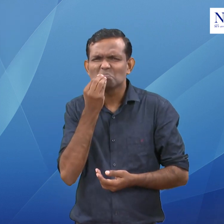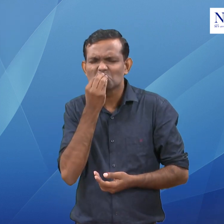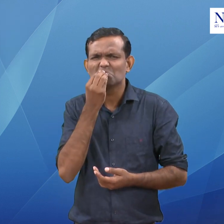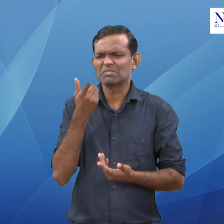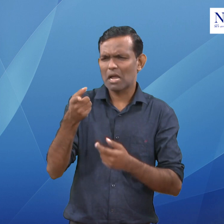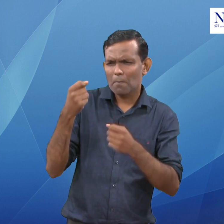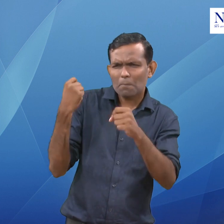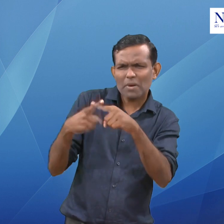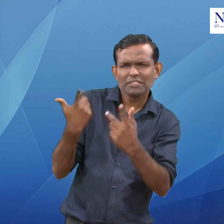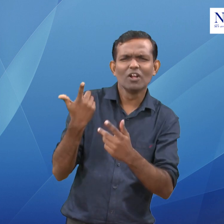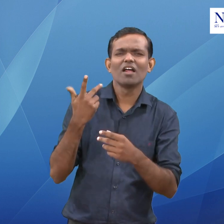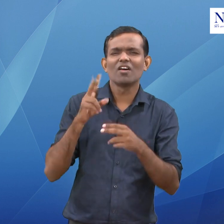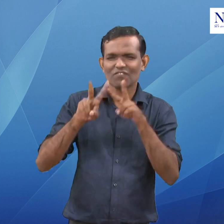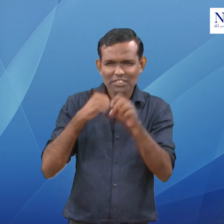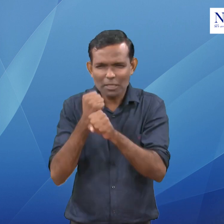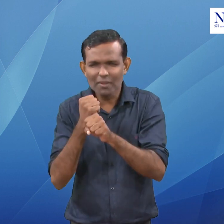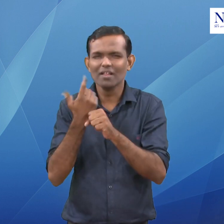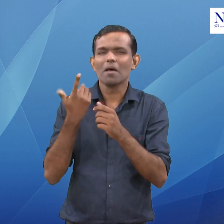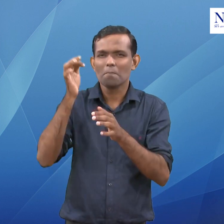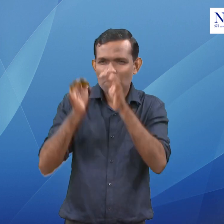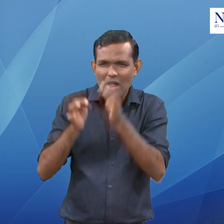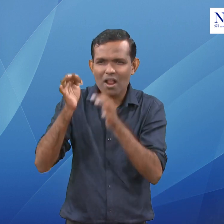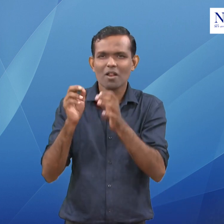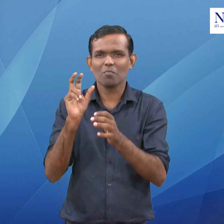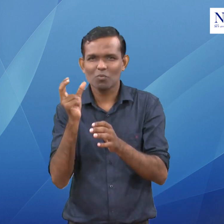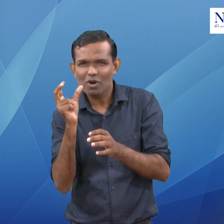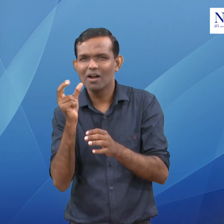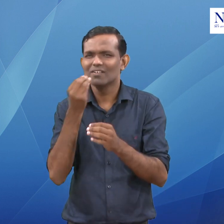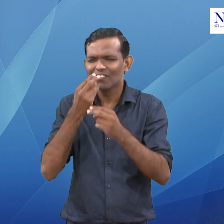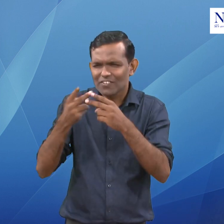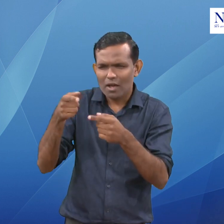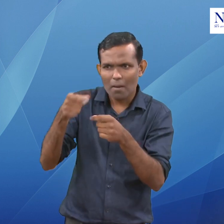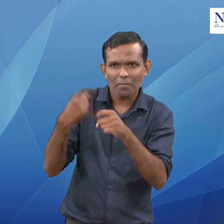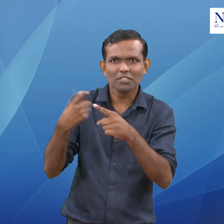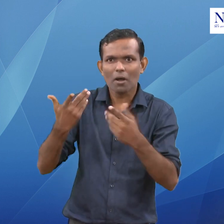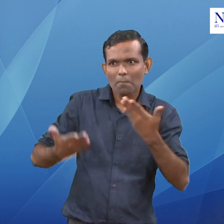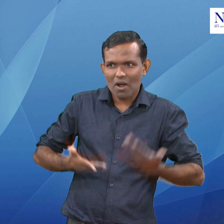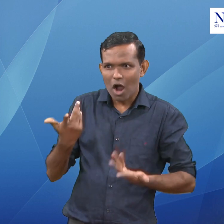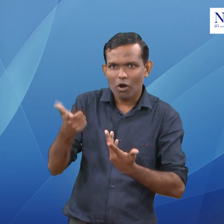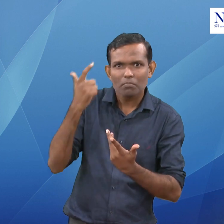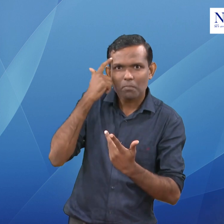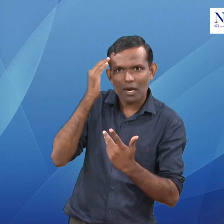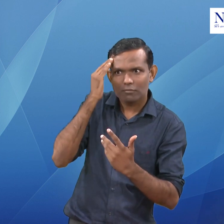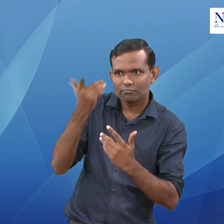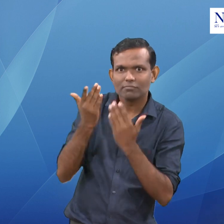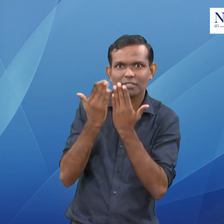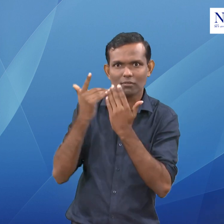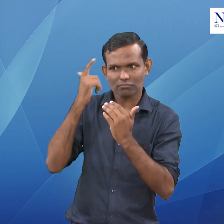the effects of providing appropriate take-home foods in combination with the behavior change intervention to ensure good complementary